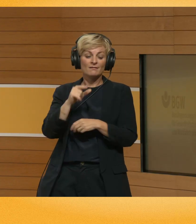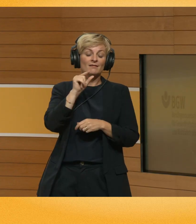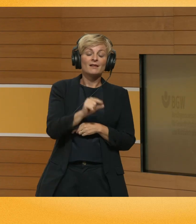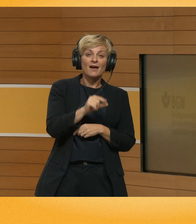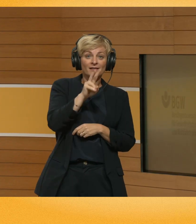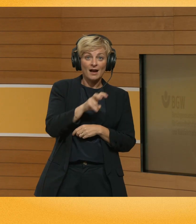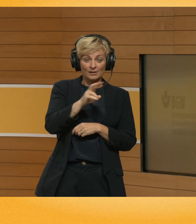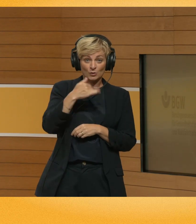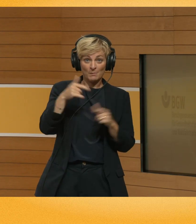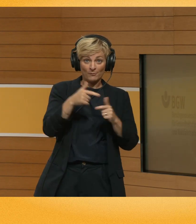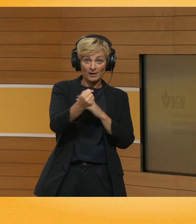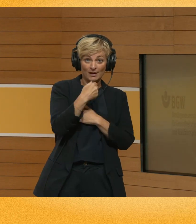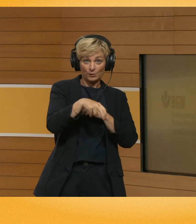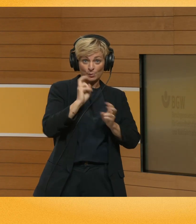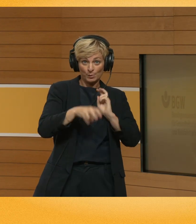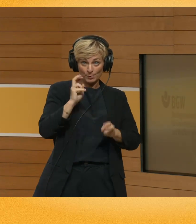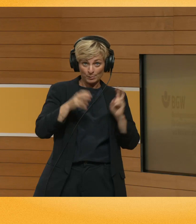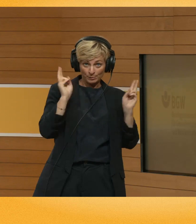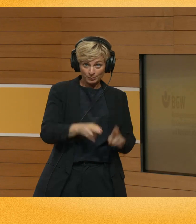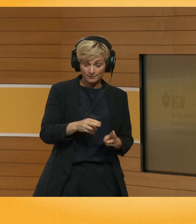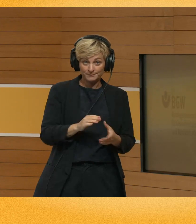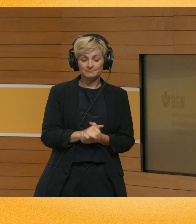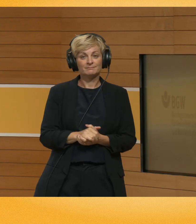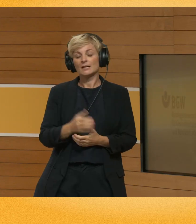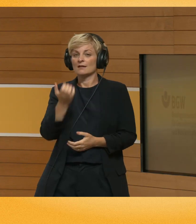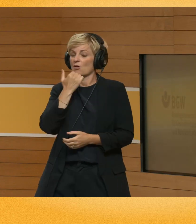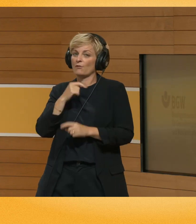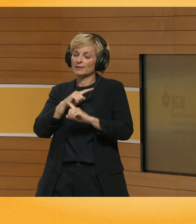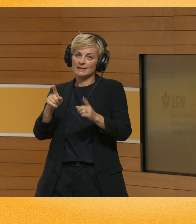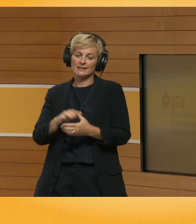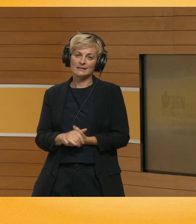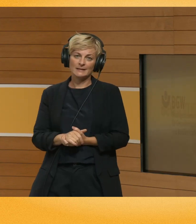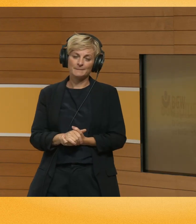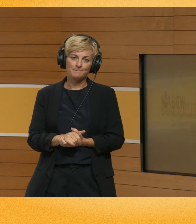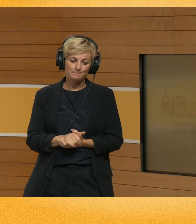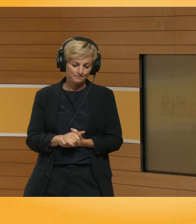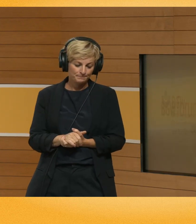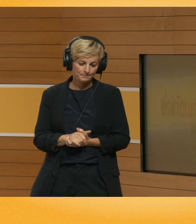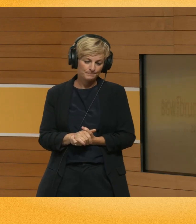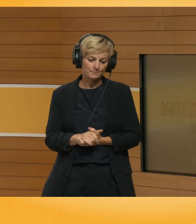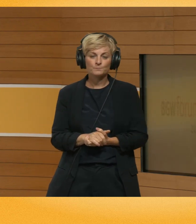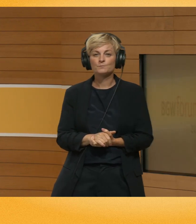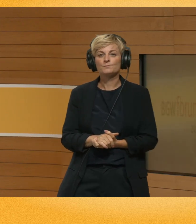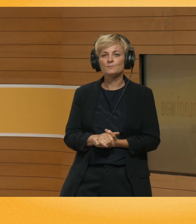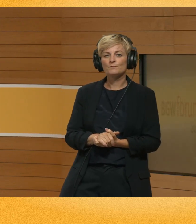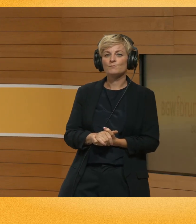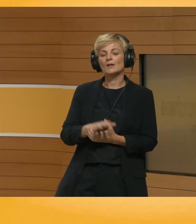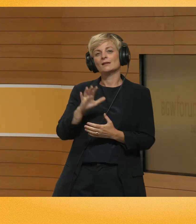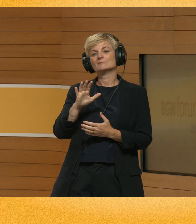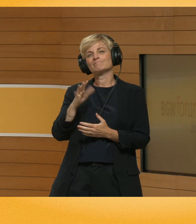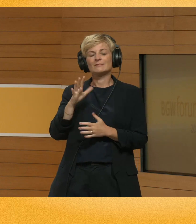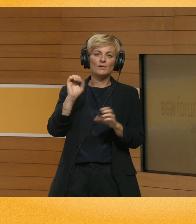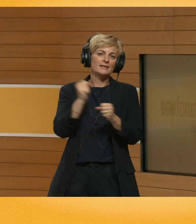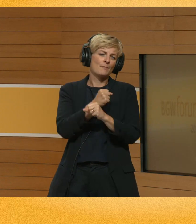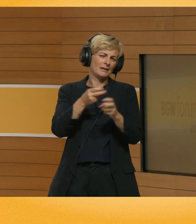personally. What we see in the US, maybe it's not comparable, I know, but in the US you have a lot of hospitals that are